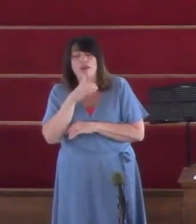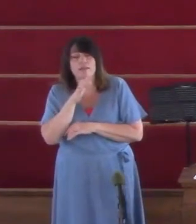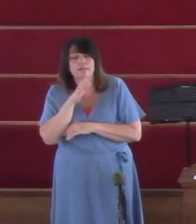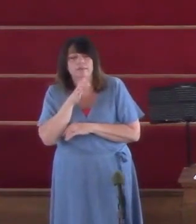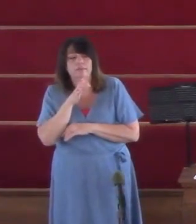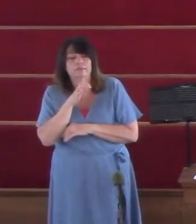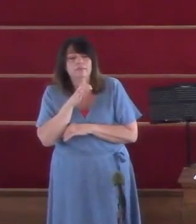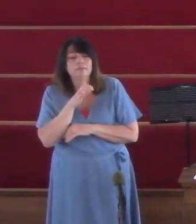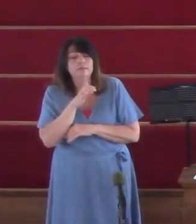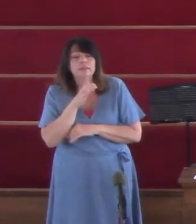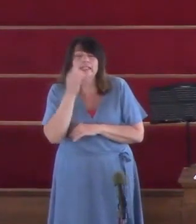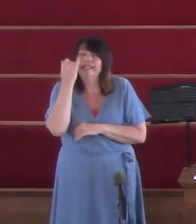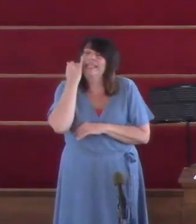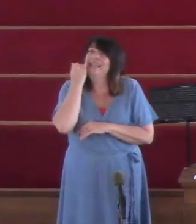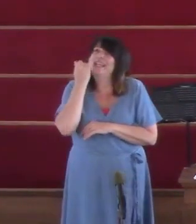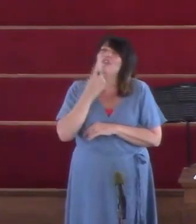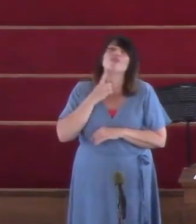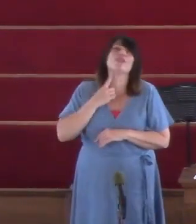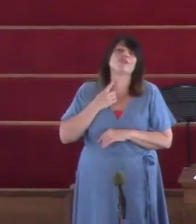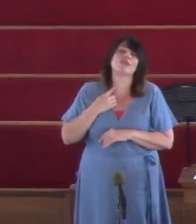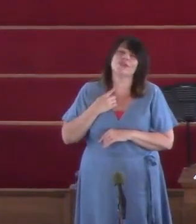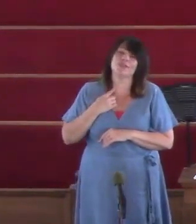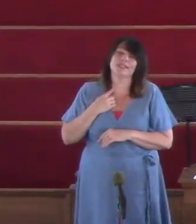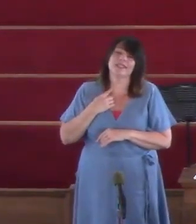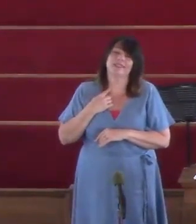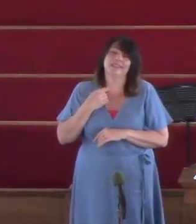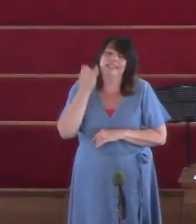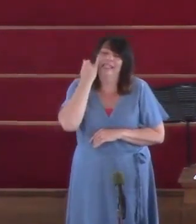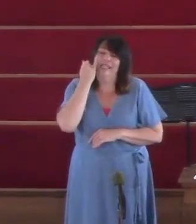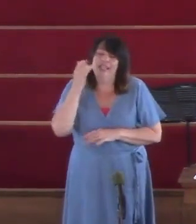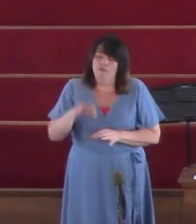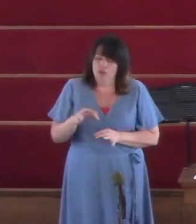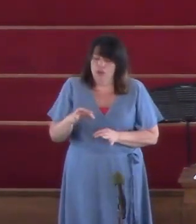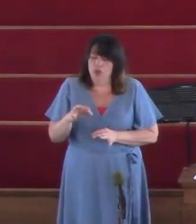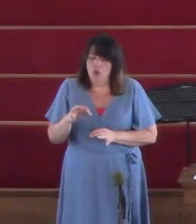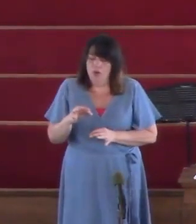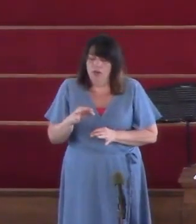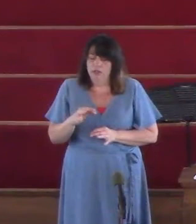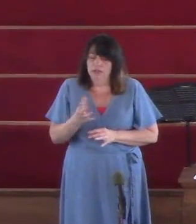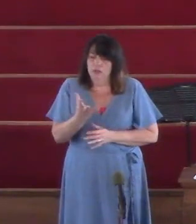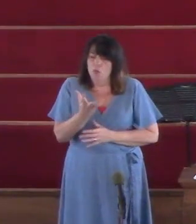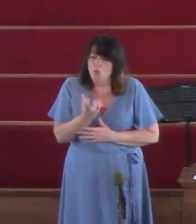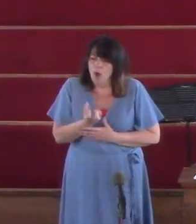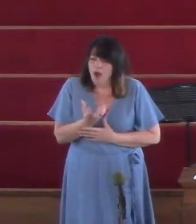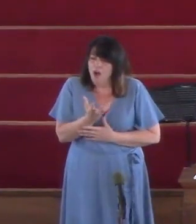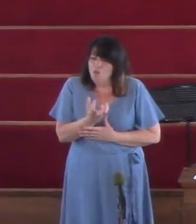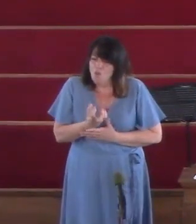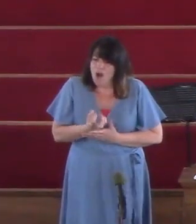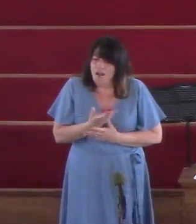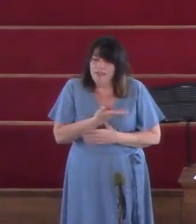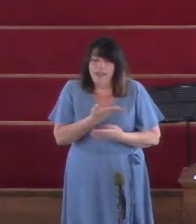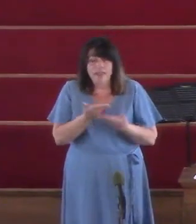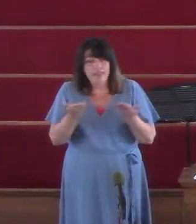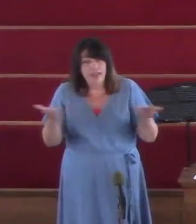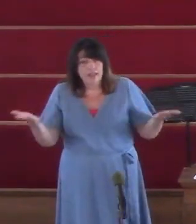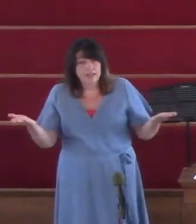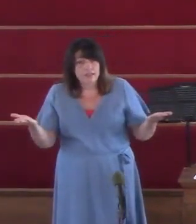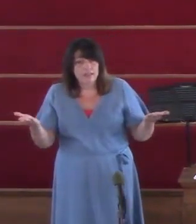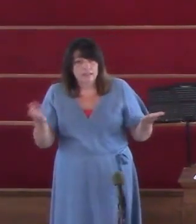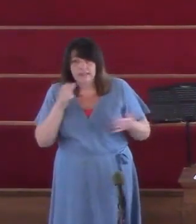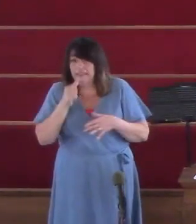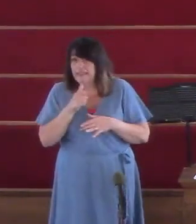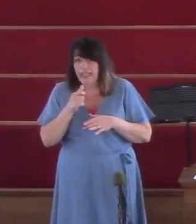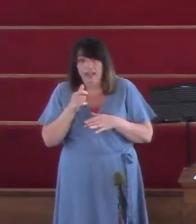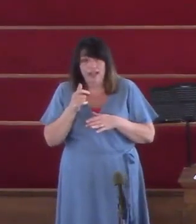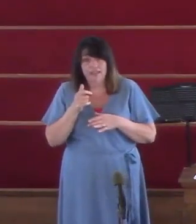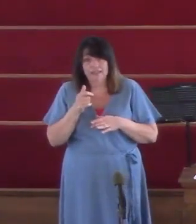tell you what. If you're thirsty, if your soul is hungering for things, my friend, that you haven't found